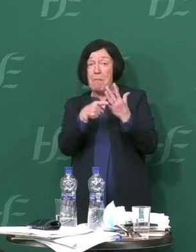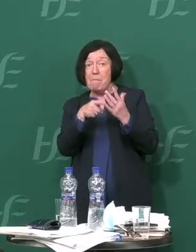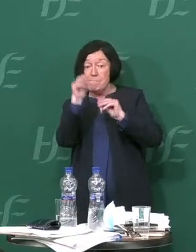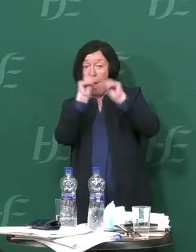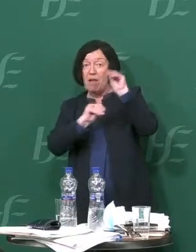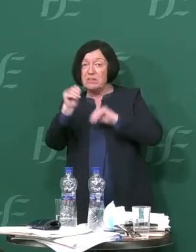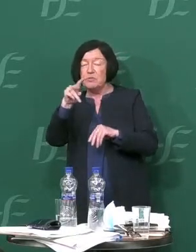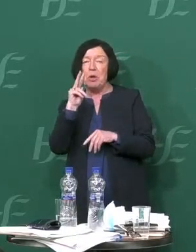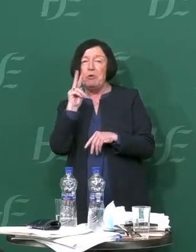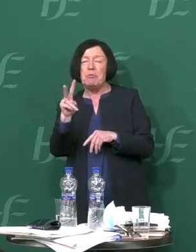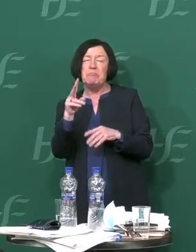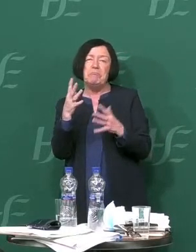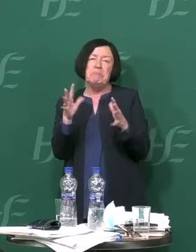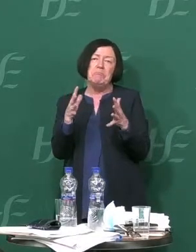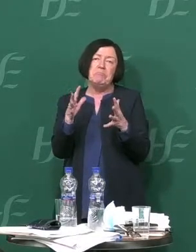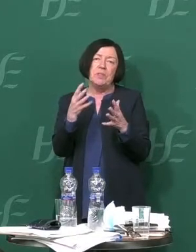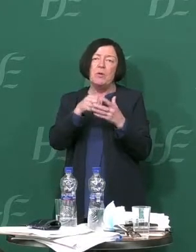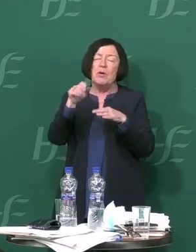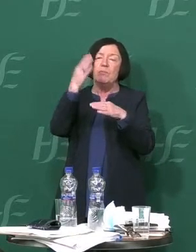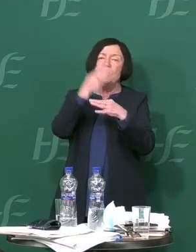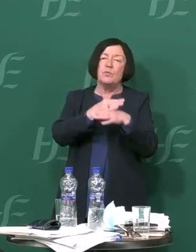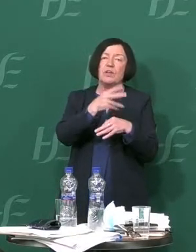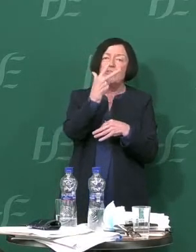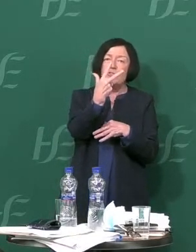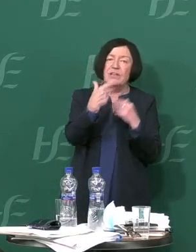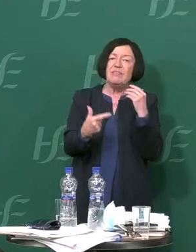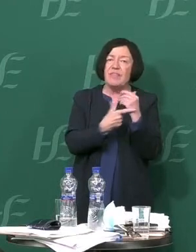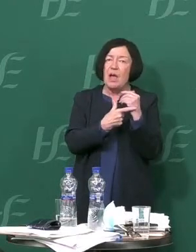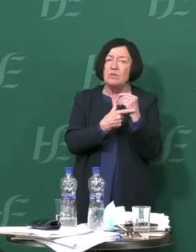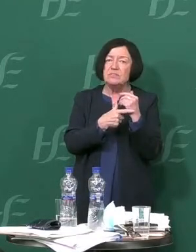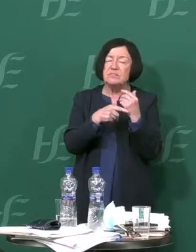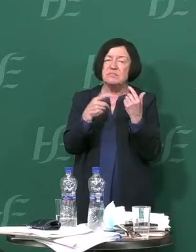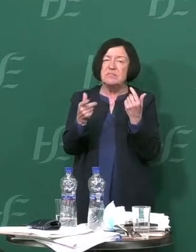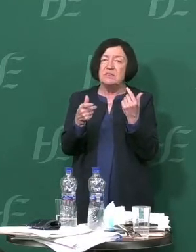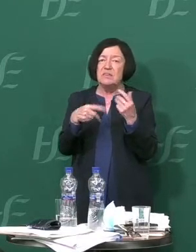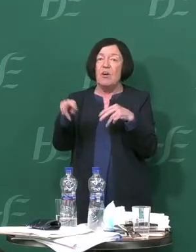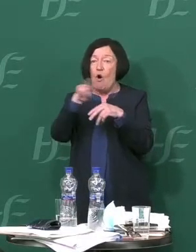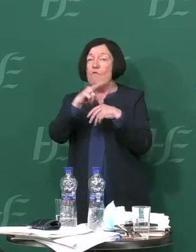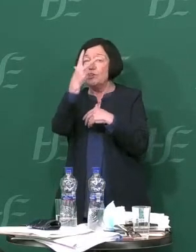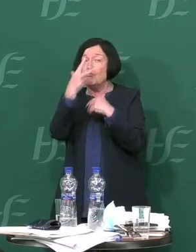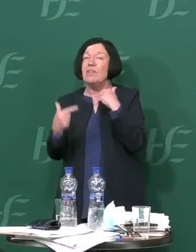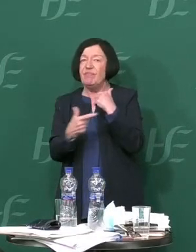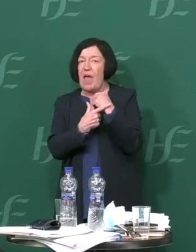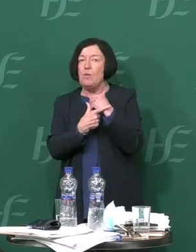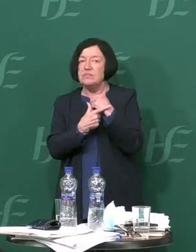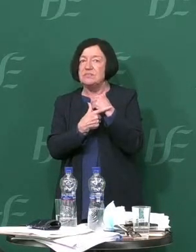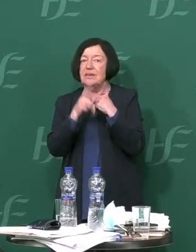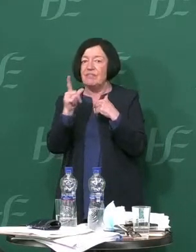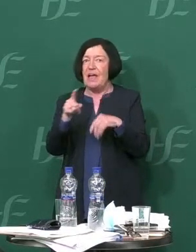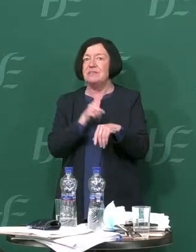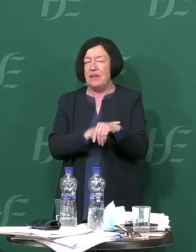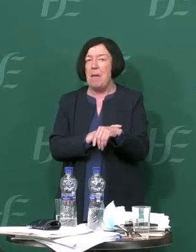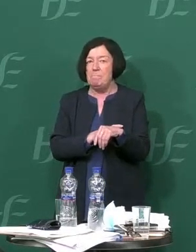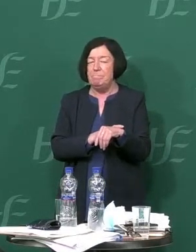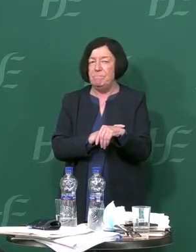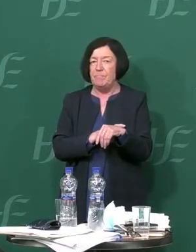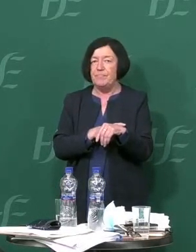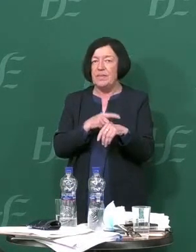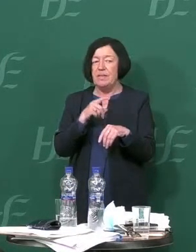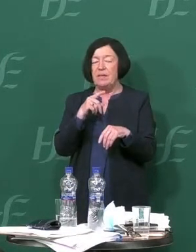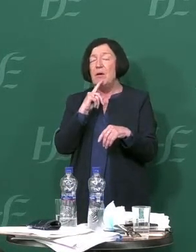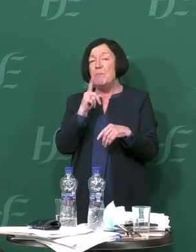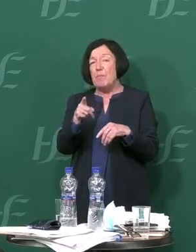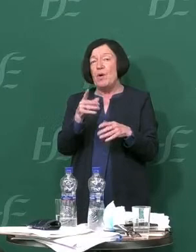be looking at about somewhere between 3,000 and 3,000 over 3,000 cases at that point. But